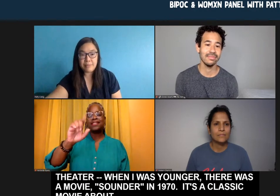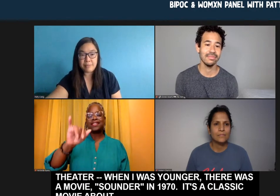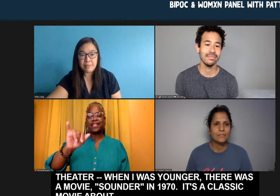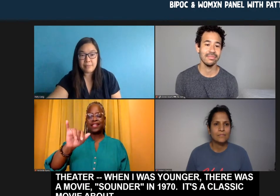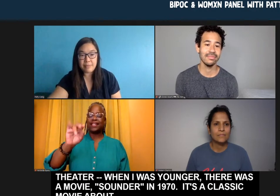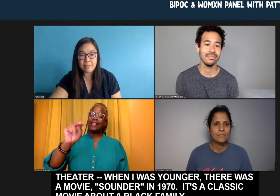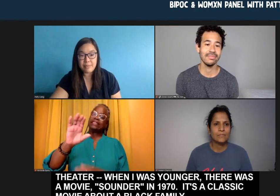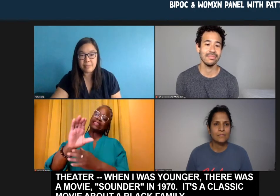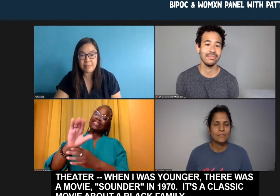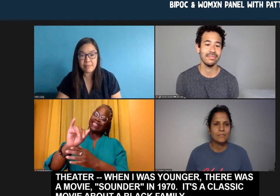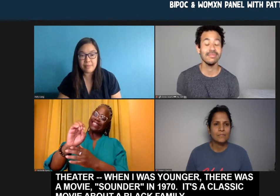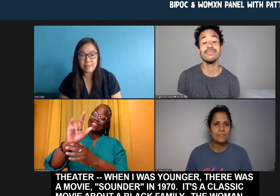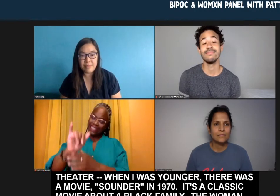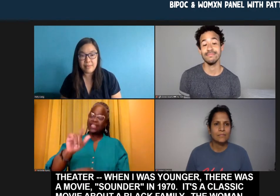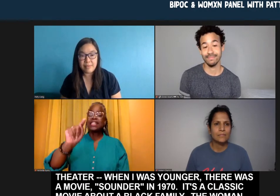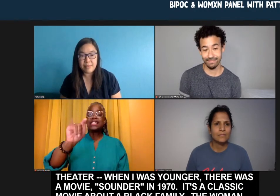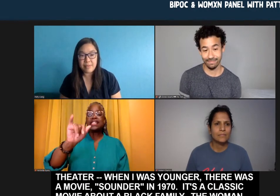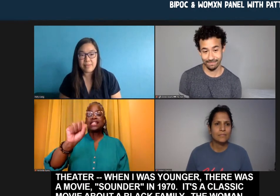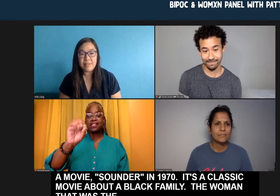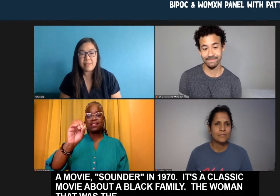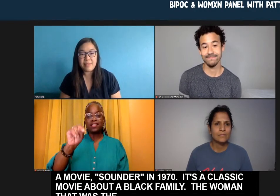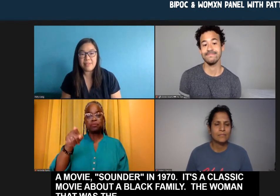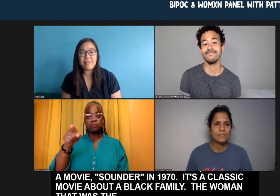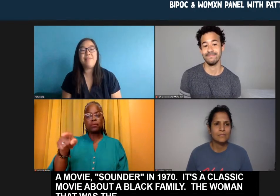actress, it was Cicely